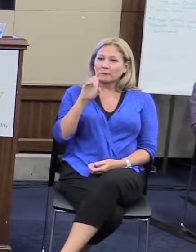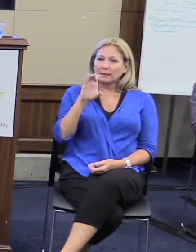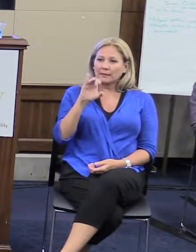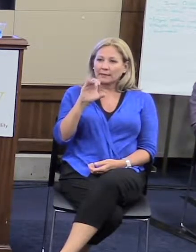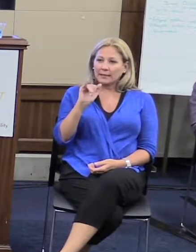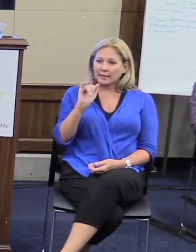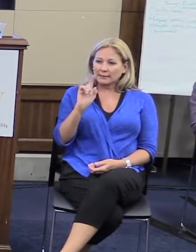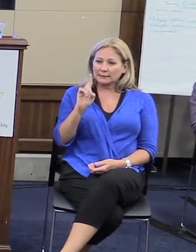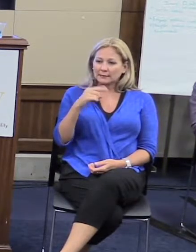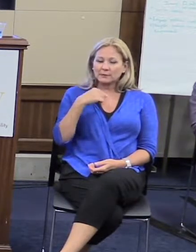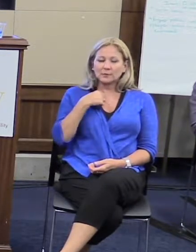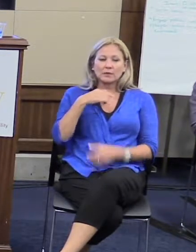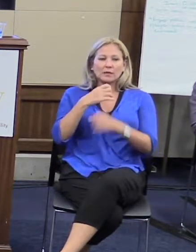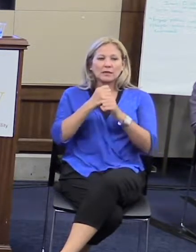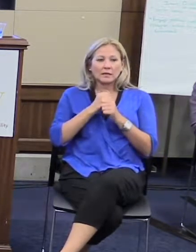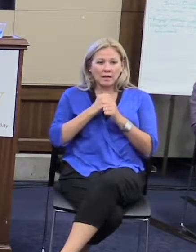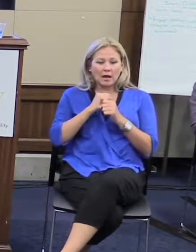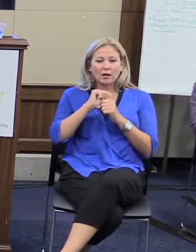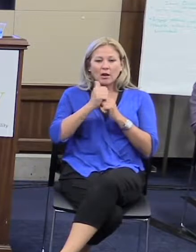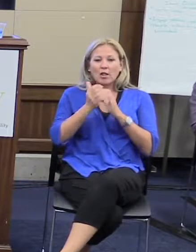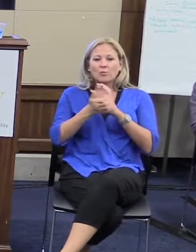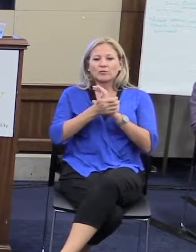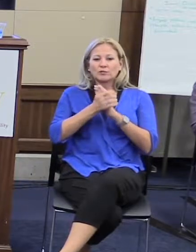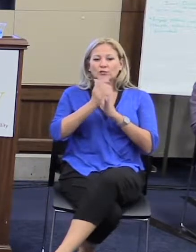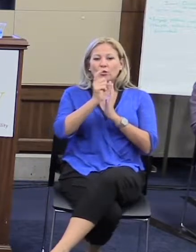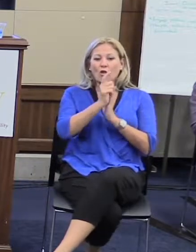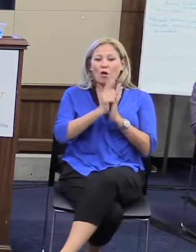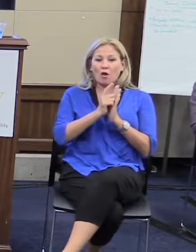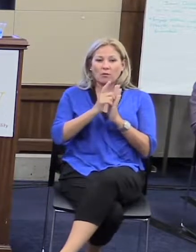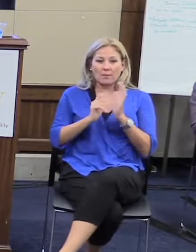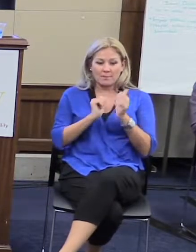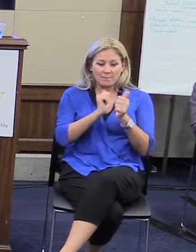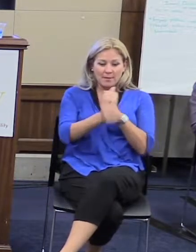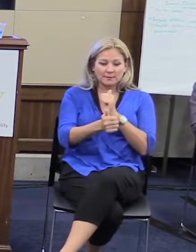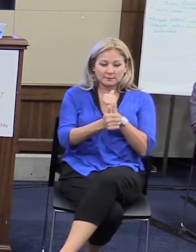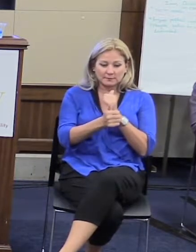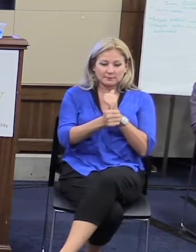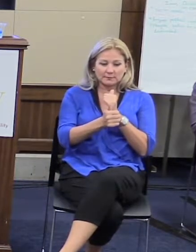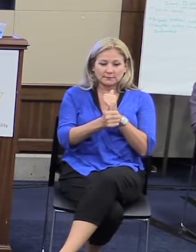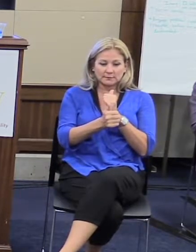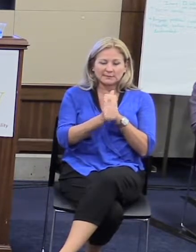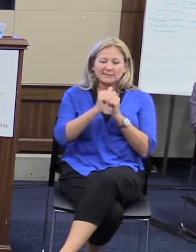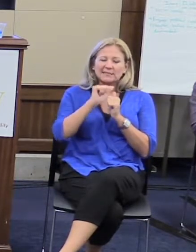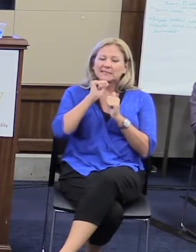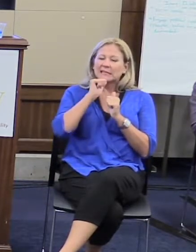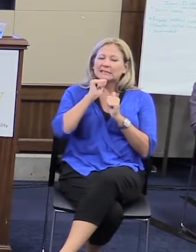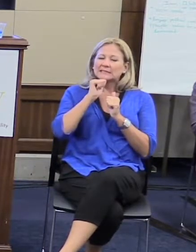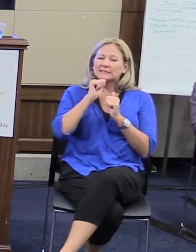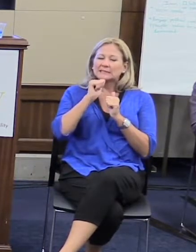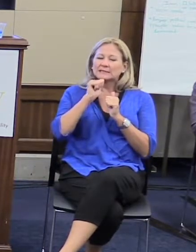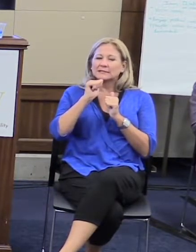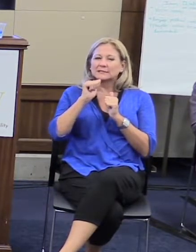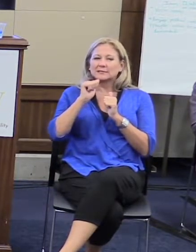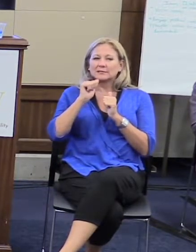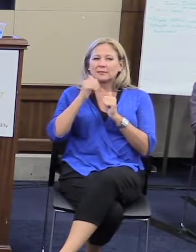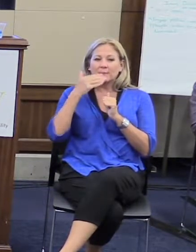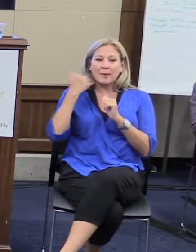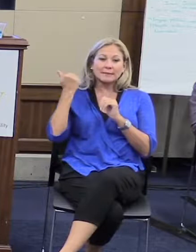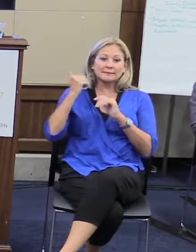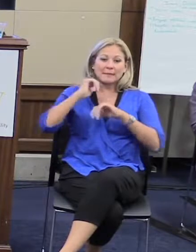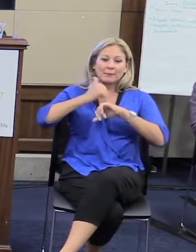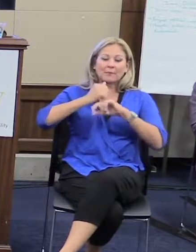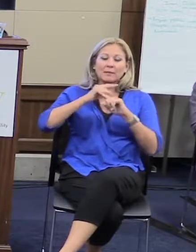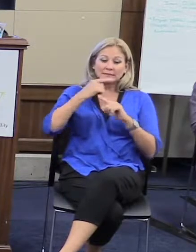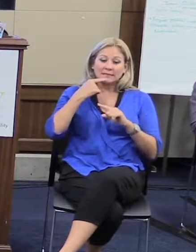in Medicaid, we got a provision of the law passed that says, by the way, it's not very well implemented, but it actually says that